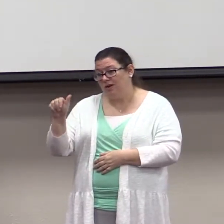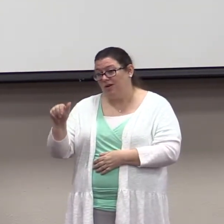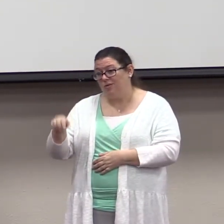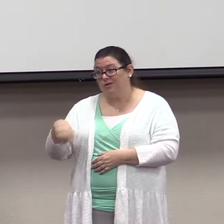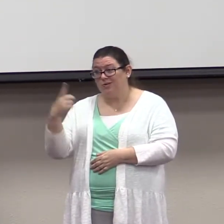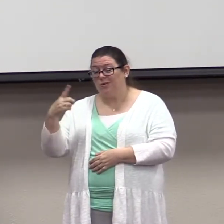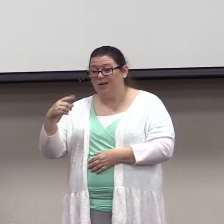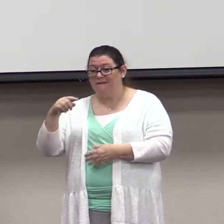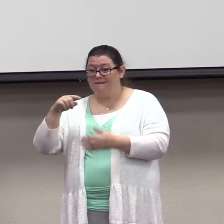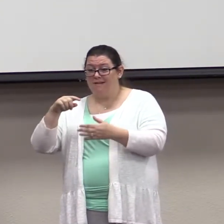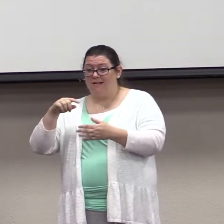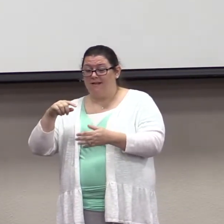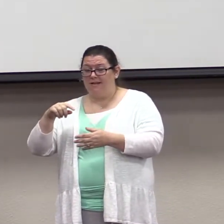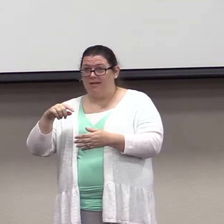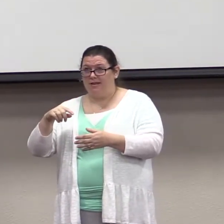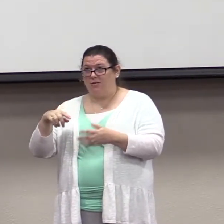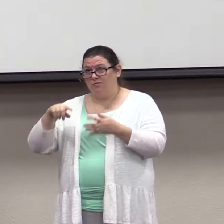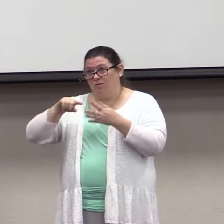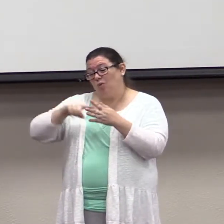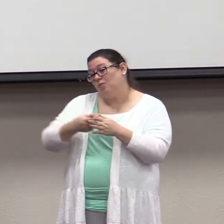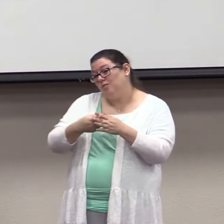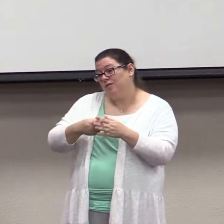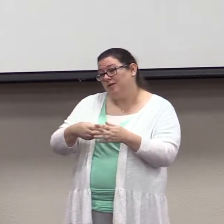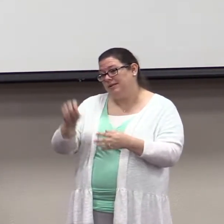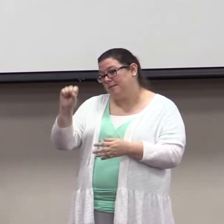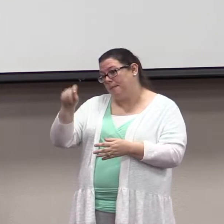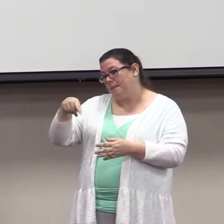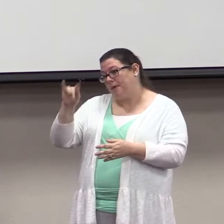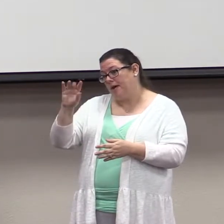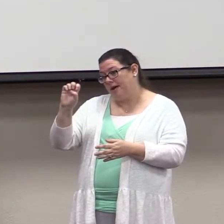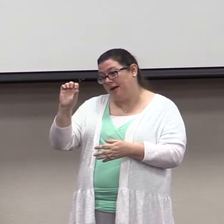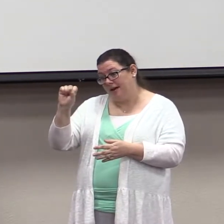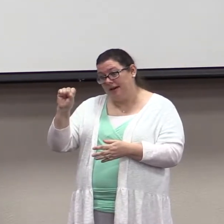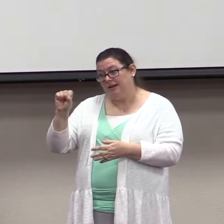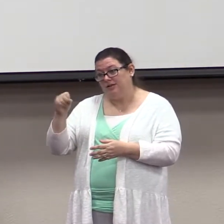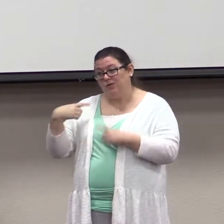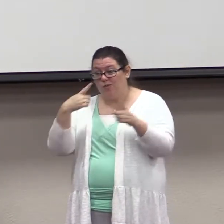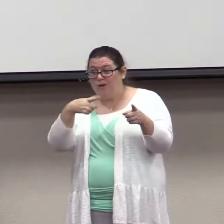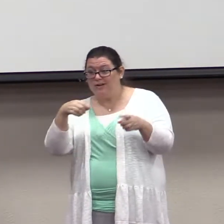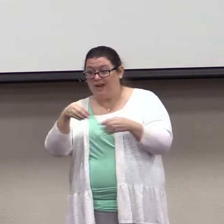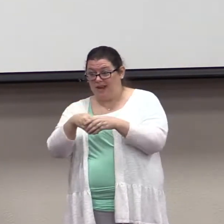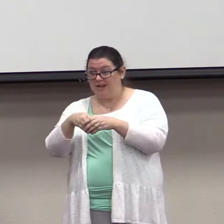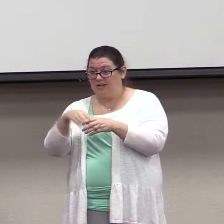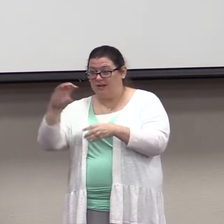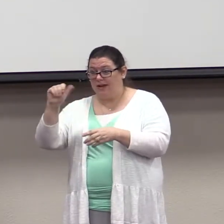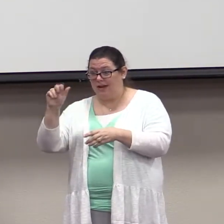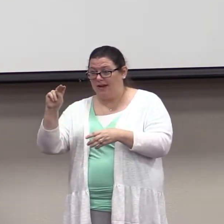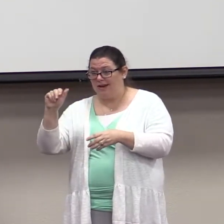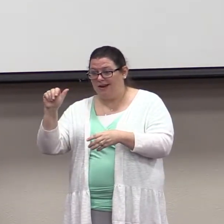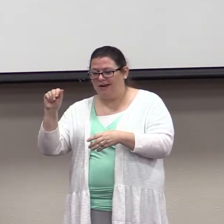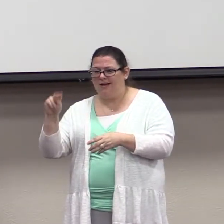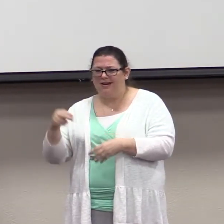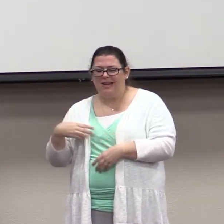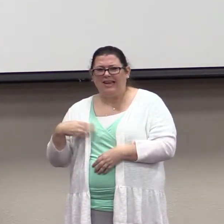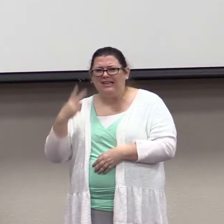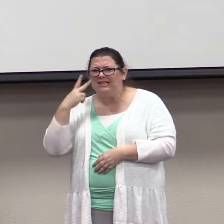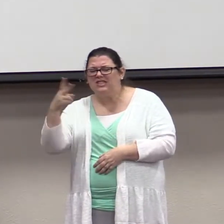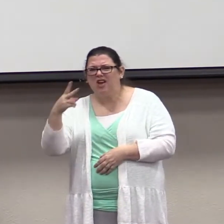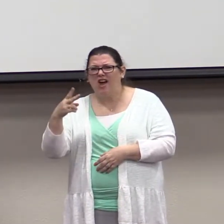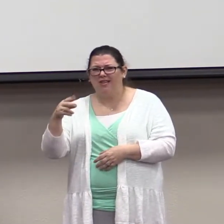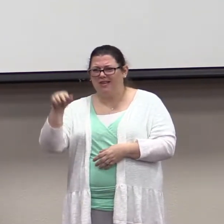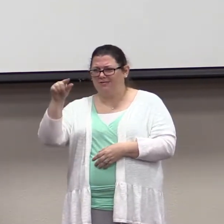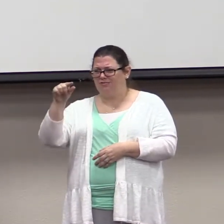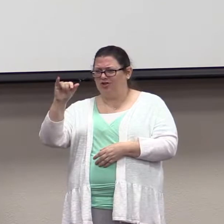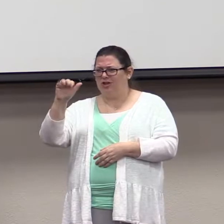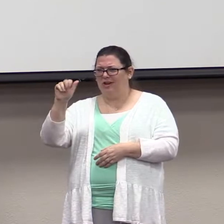Canaan. He saw the people there who were like Goliath, the other Amalekites who were in the land. Do you think